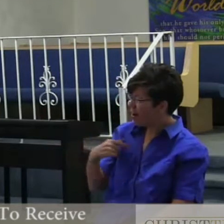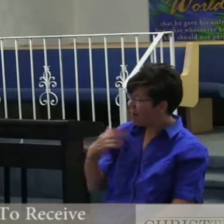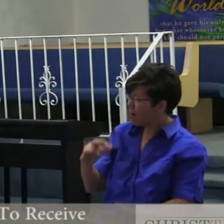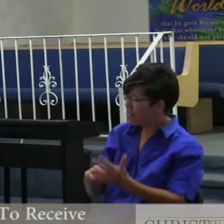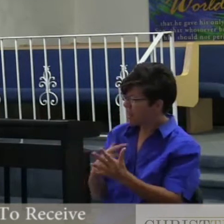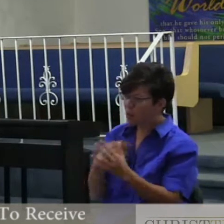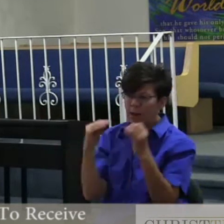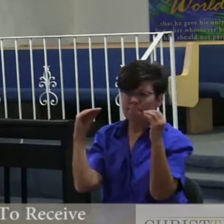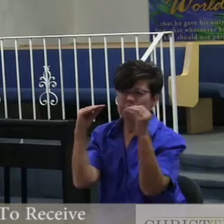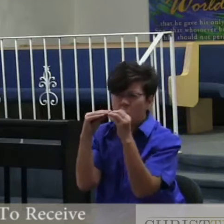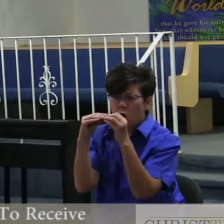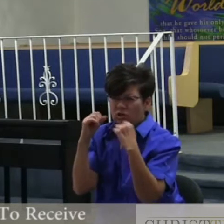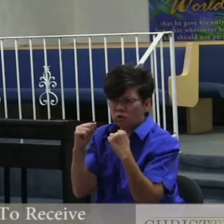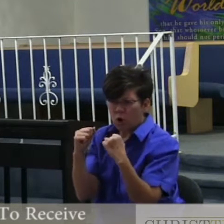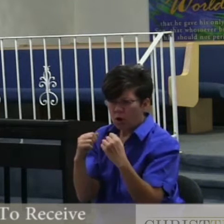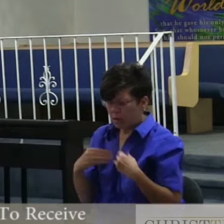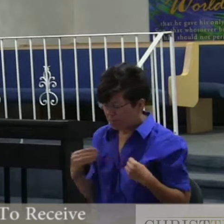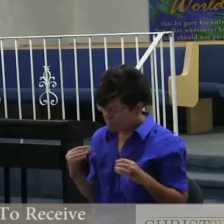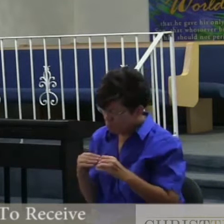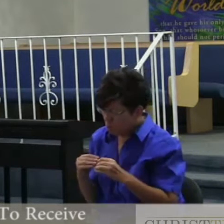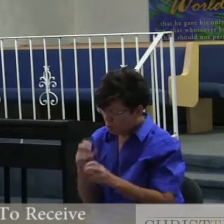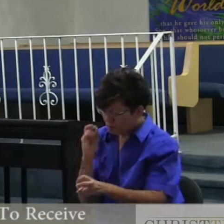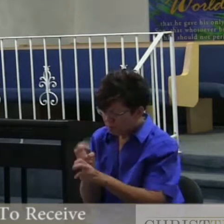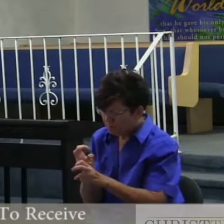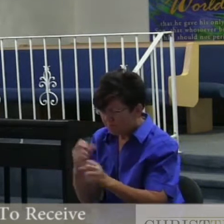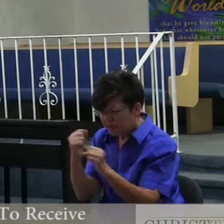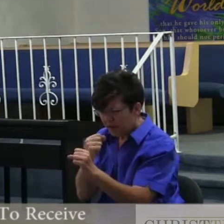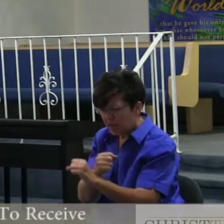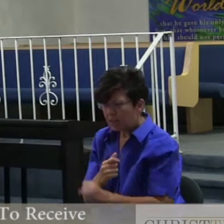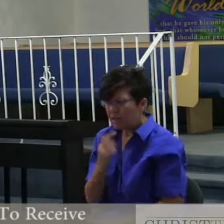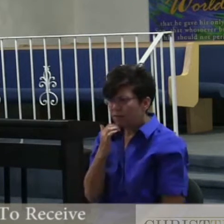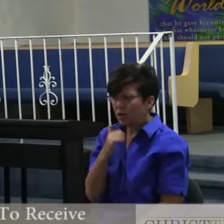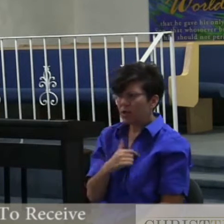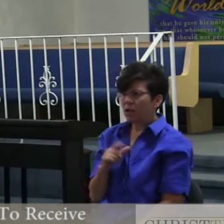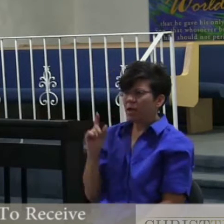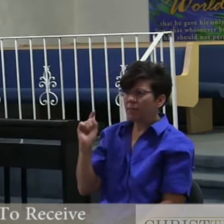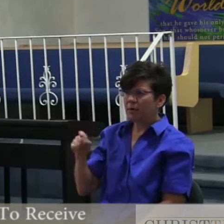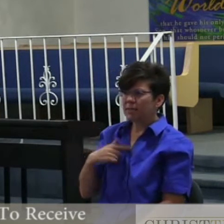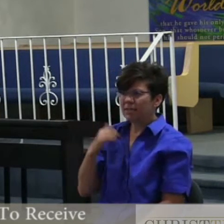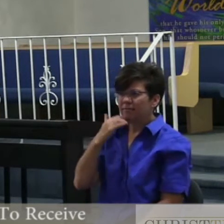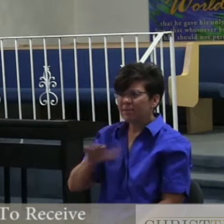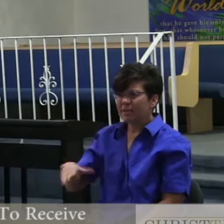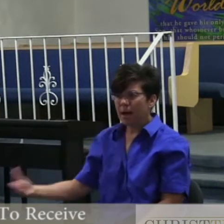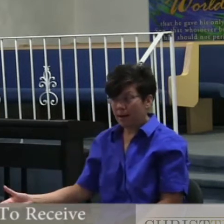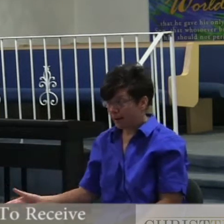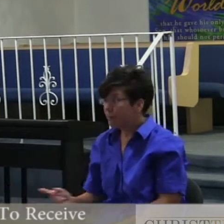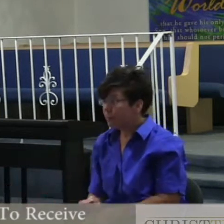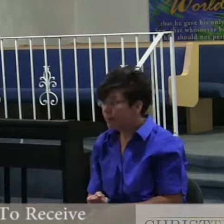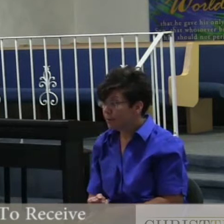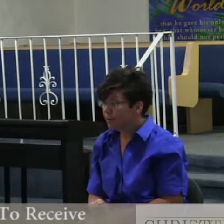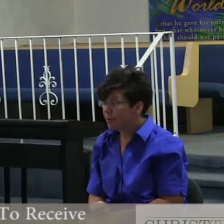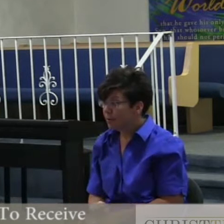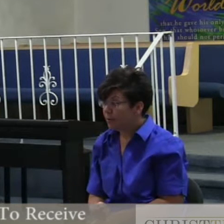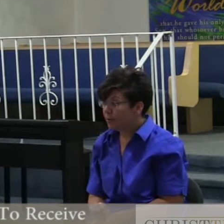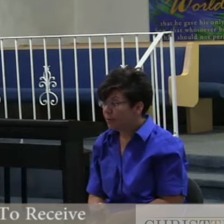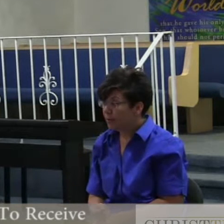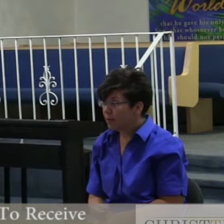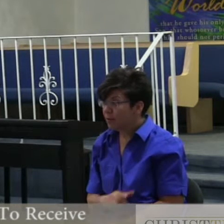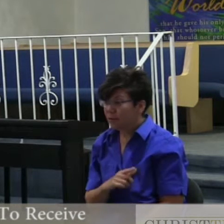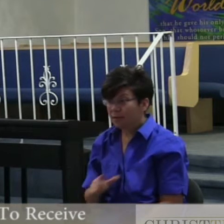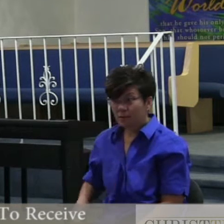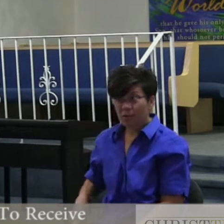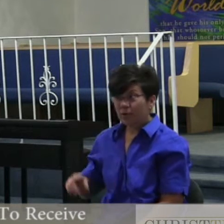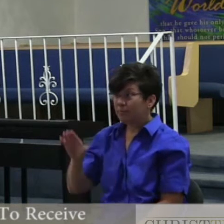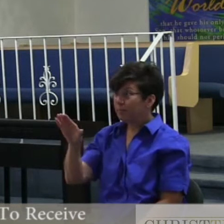fight harder every day. I have to die daily. As long as you